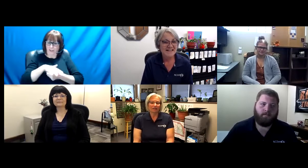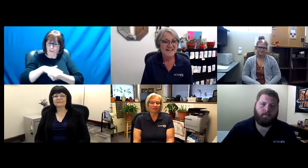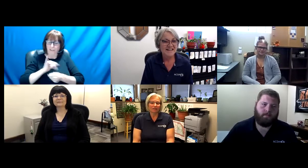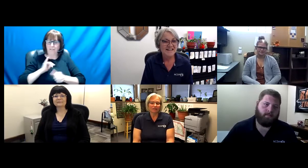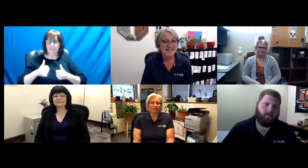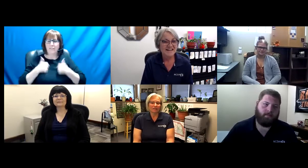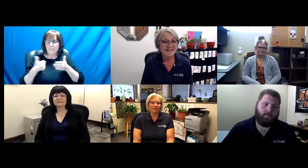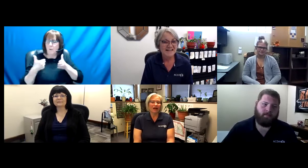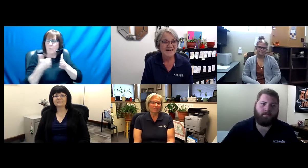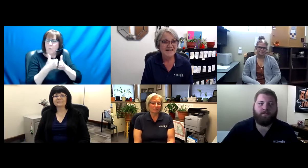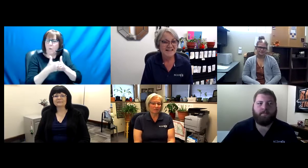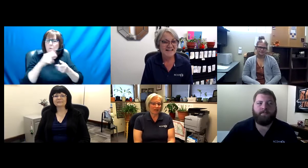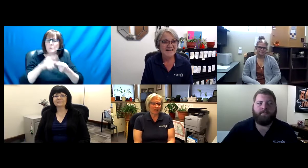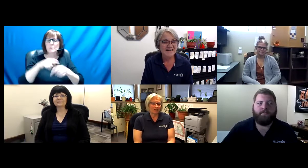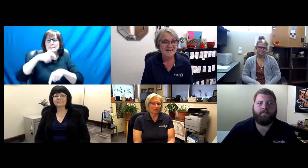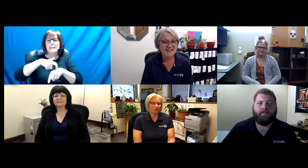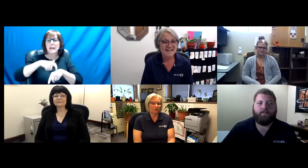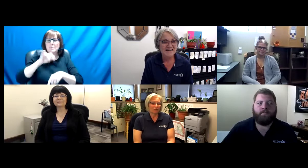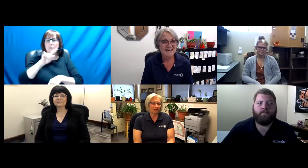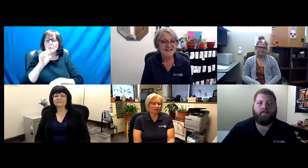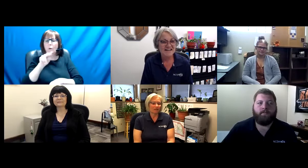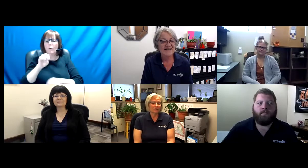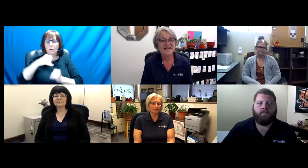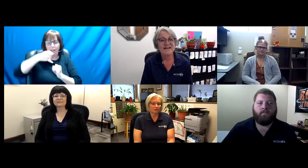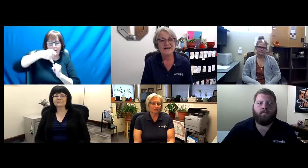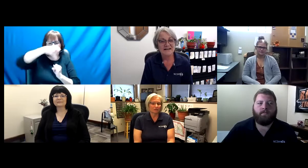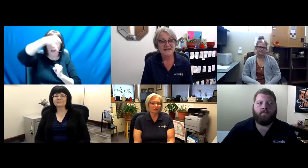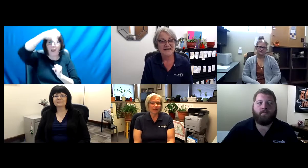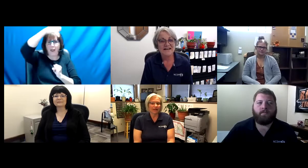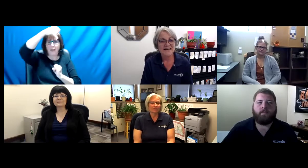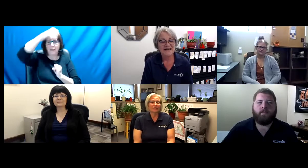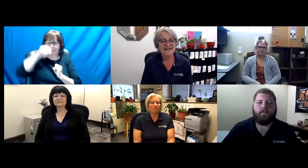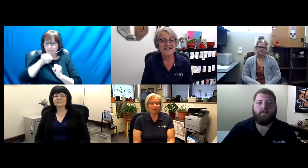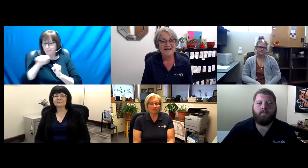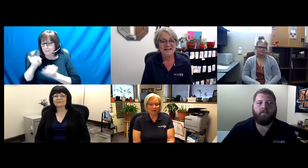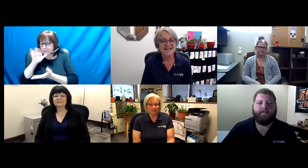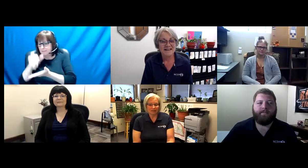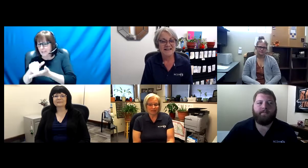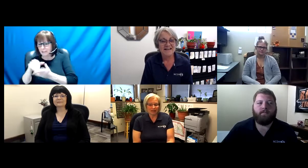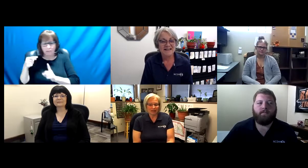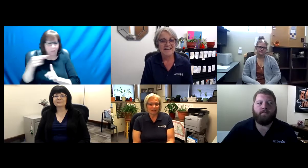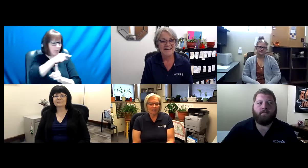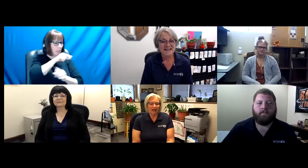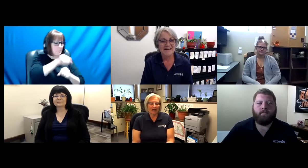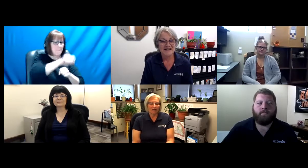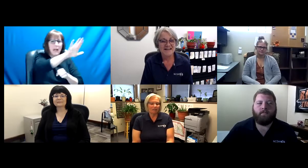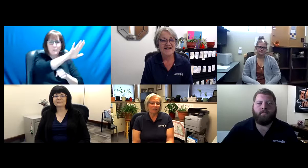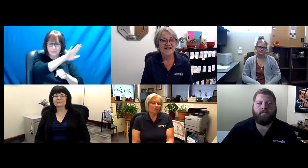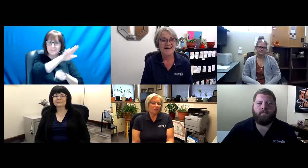close to the time zone line for the central line to the mountain time zone line. You would